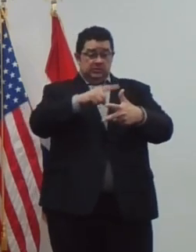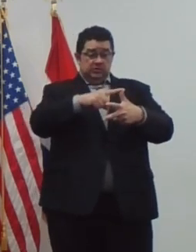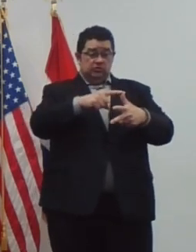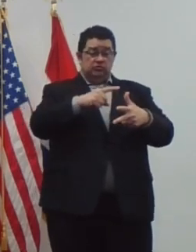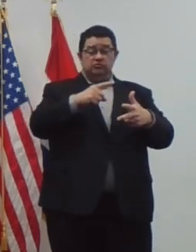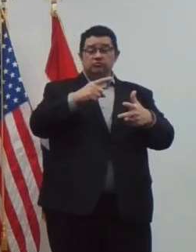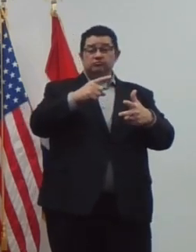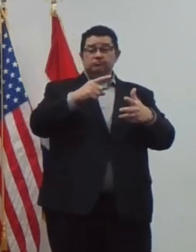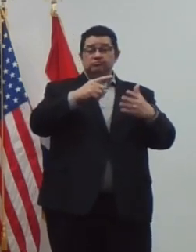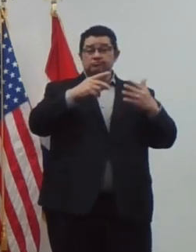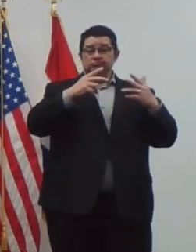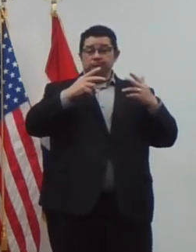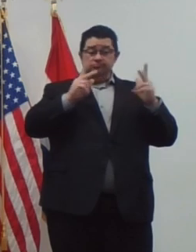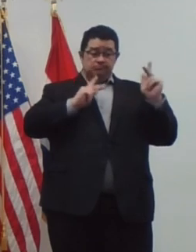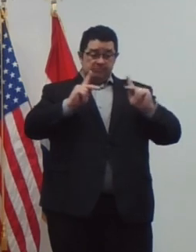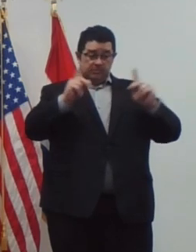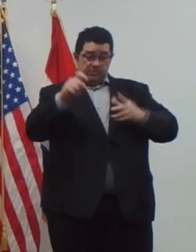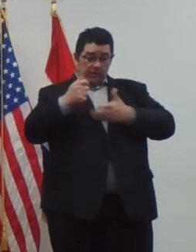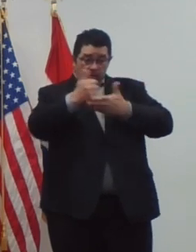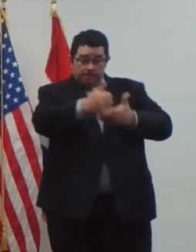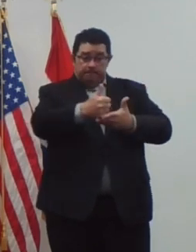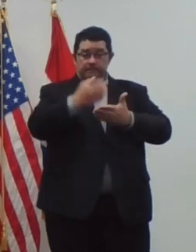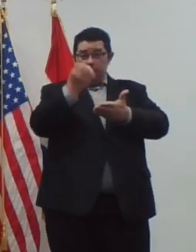and economic recovery.